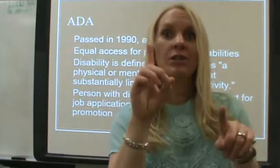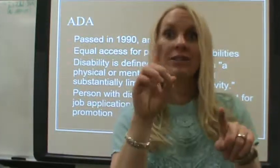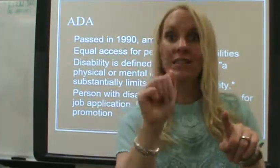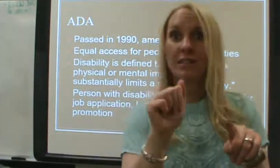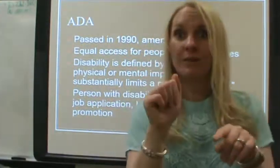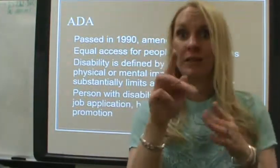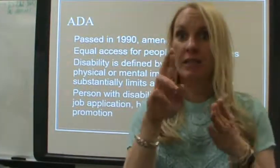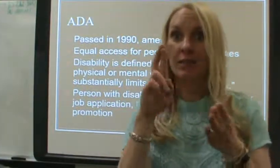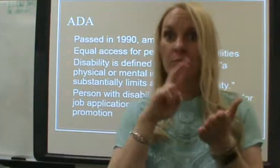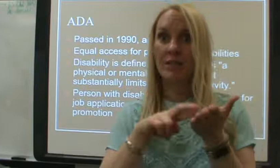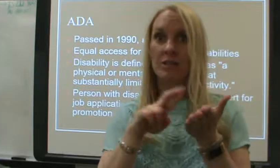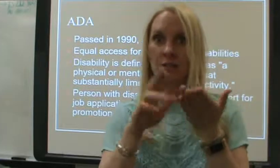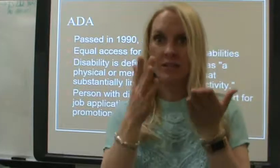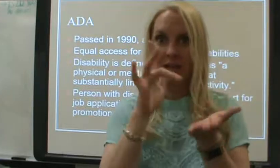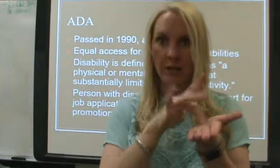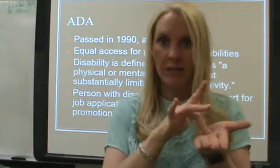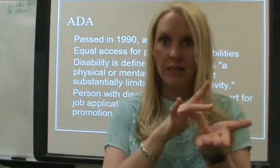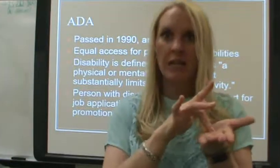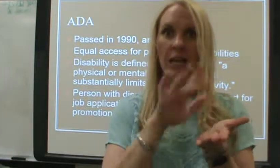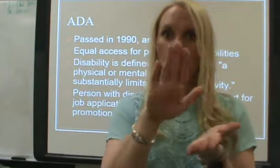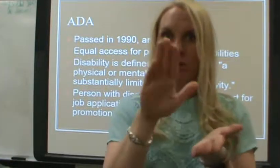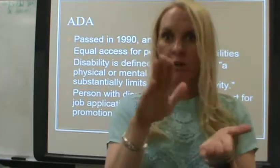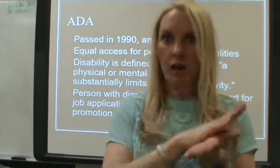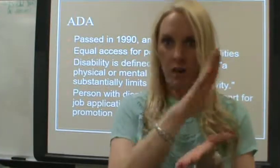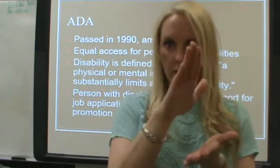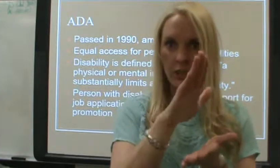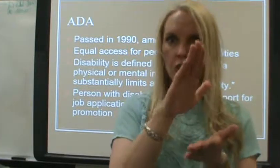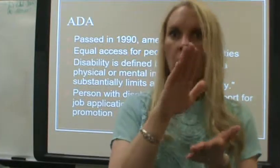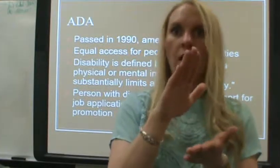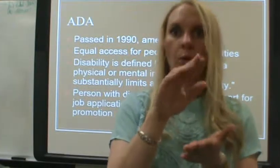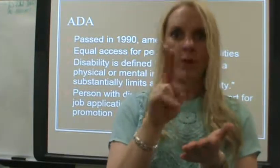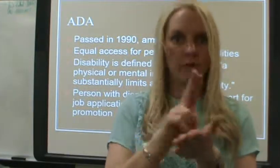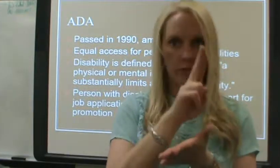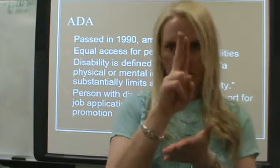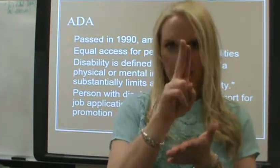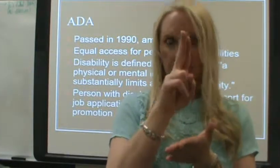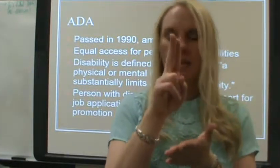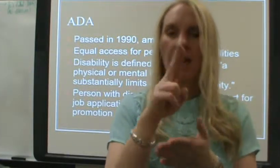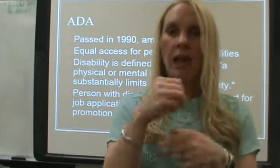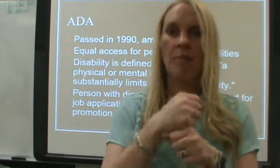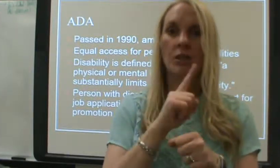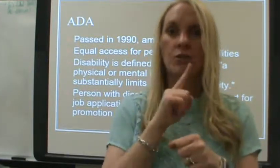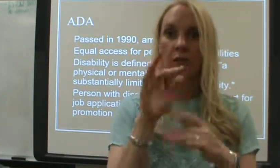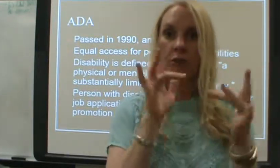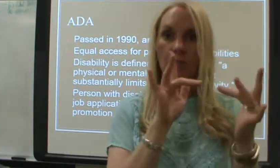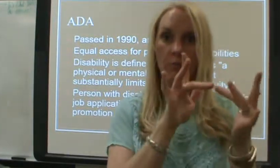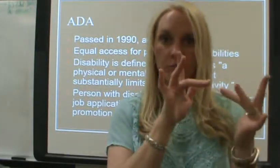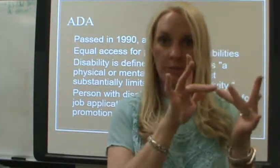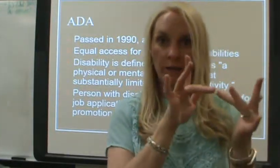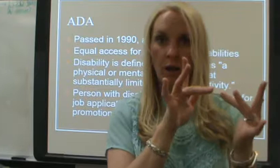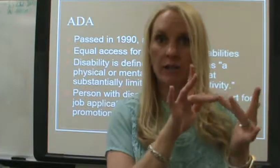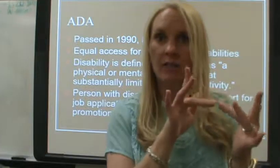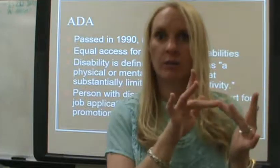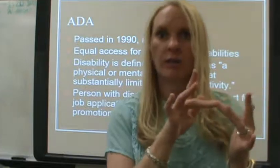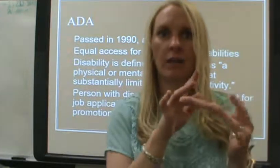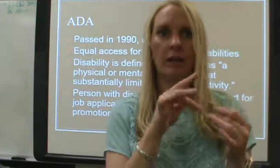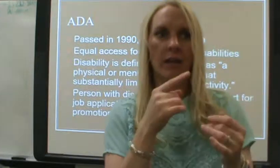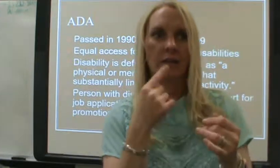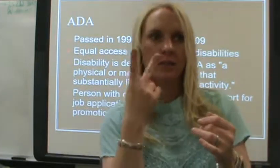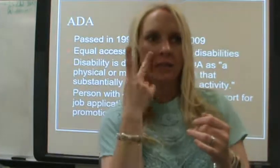the Disability Resource Center in your college or university and make sure that you make contact with them and